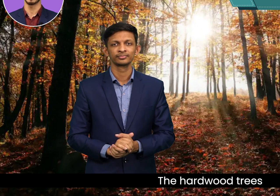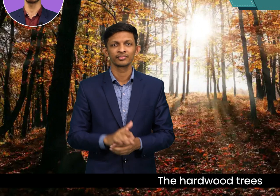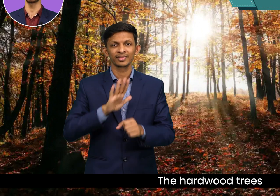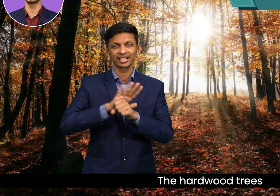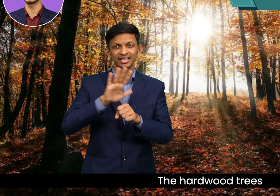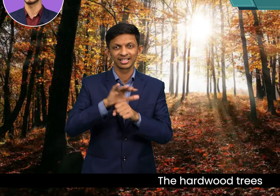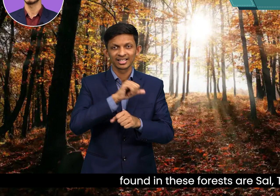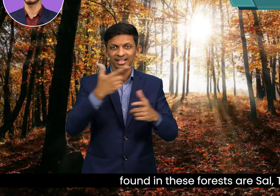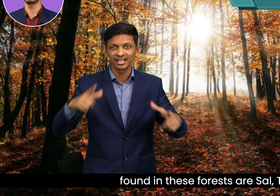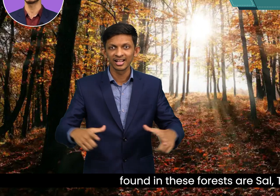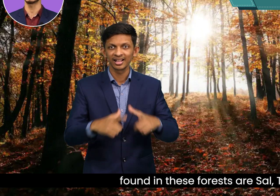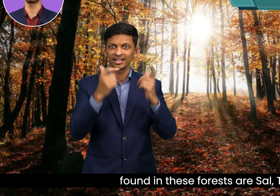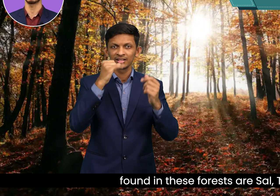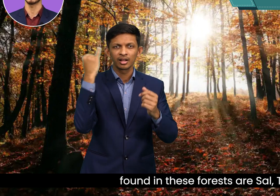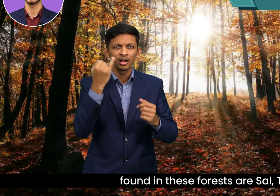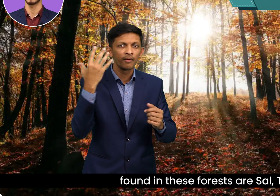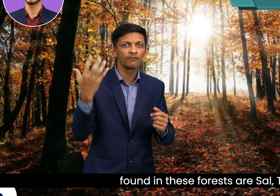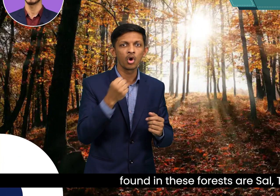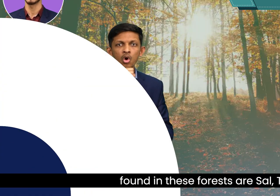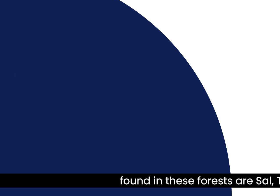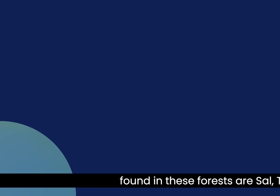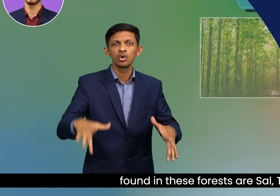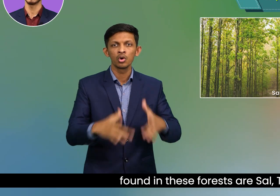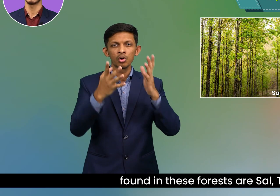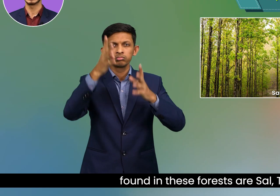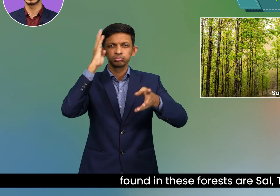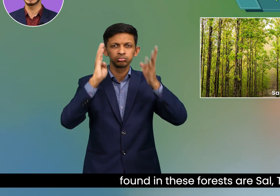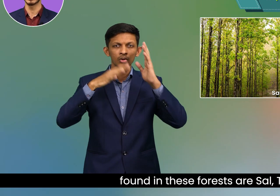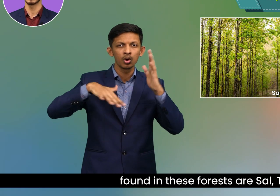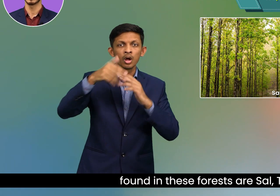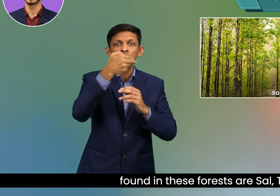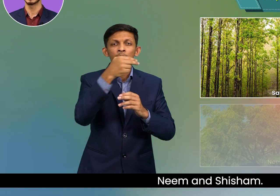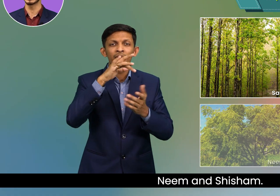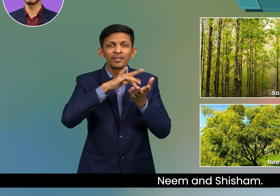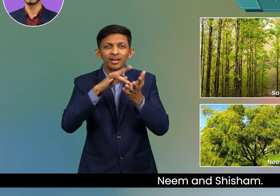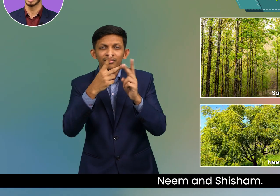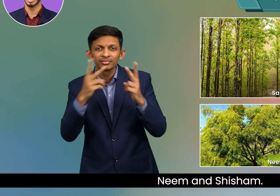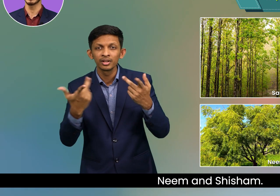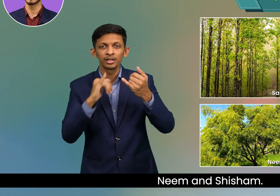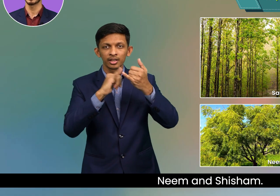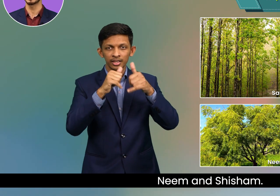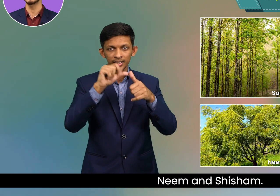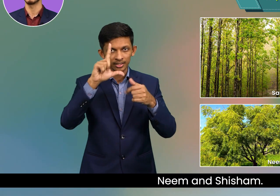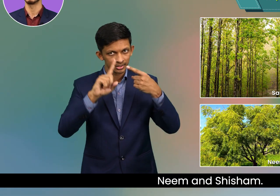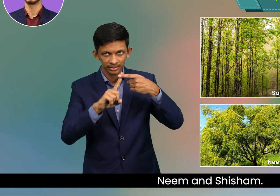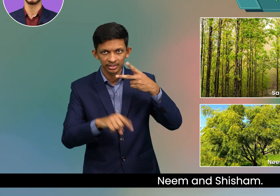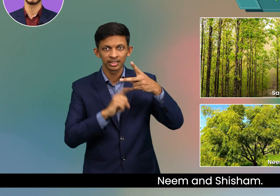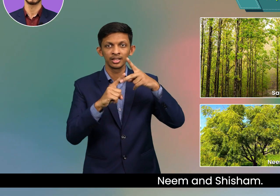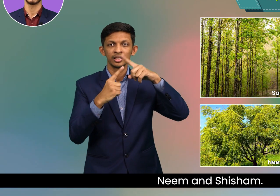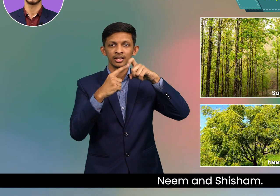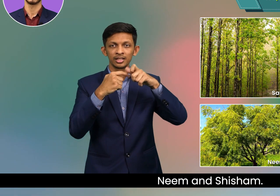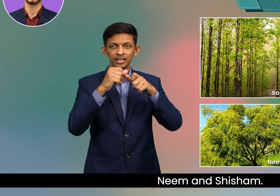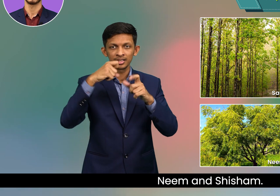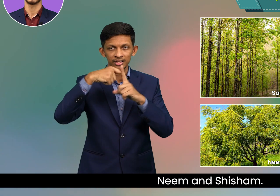The hardwood trees found in these forests are sal, teak, neem and shisham.